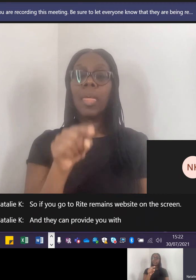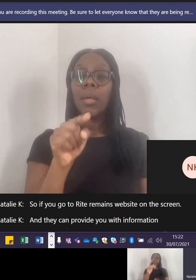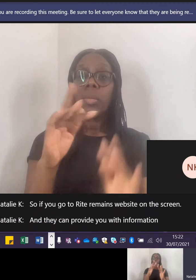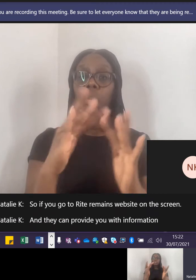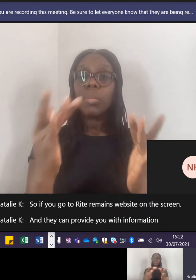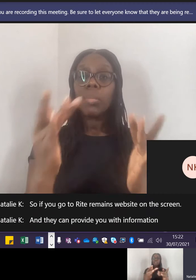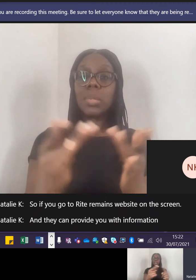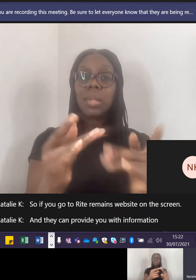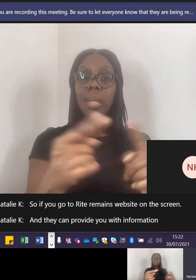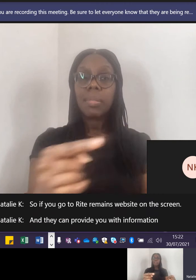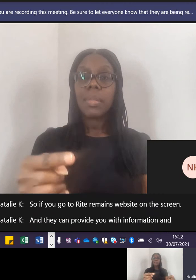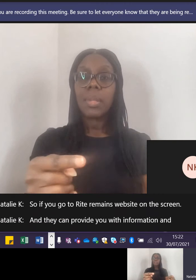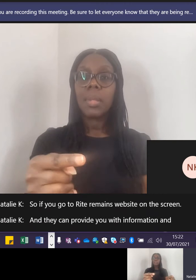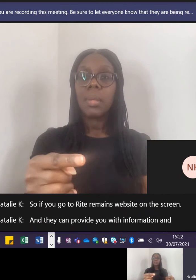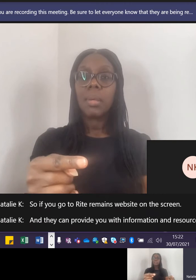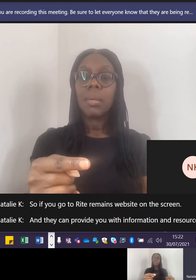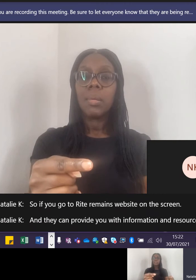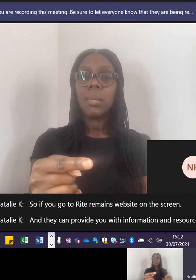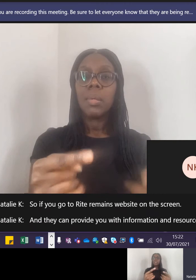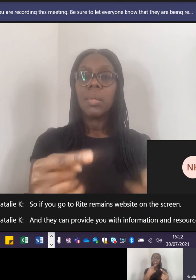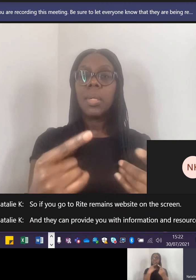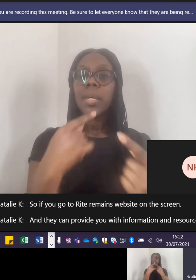information and resources,